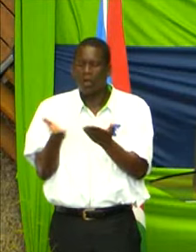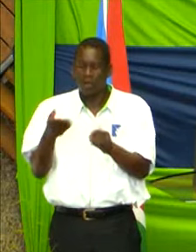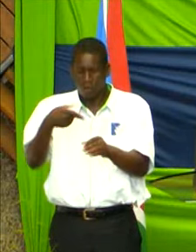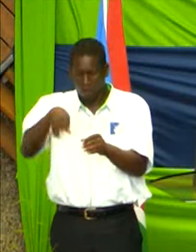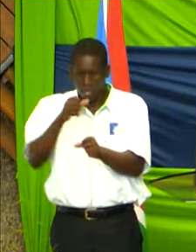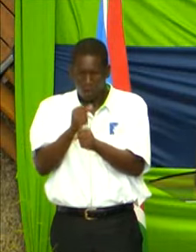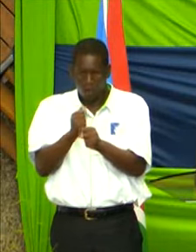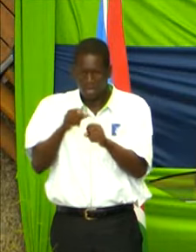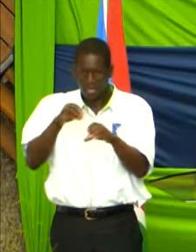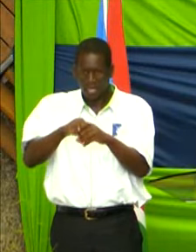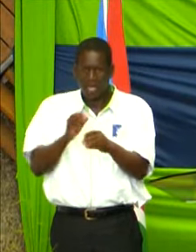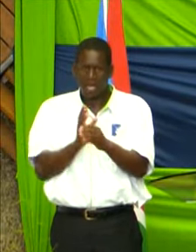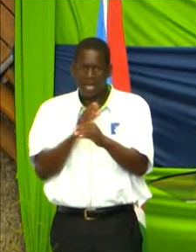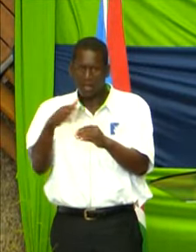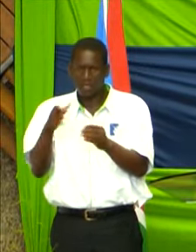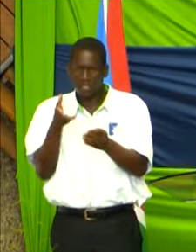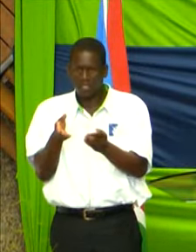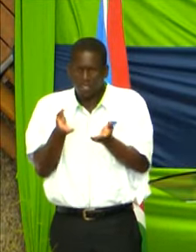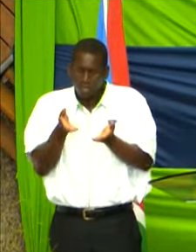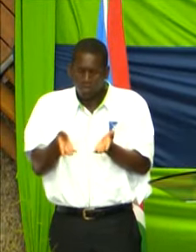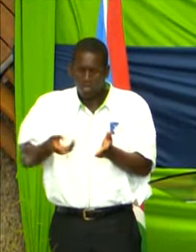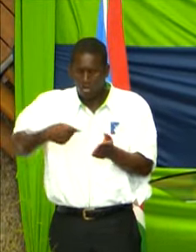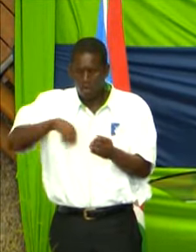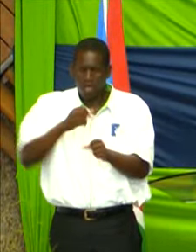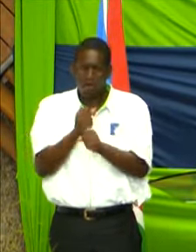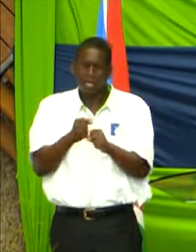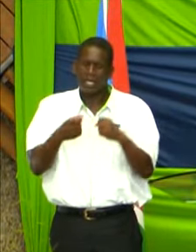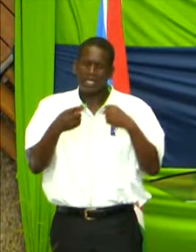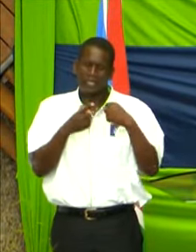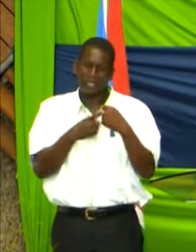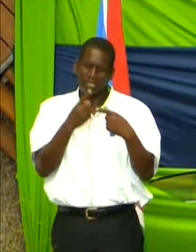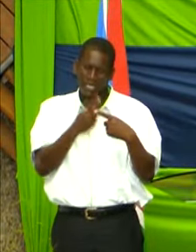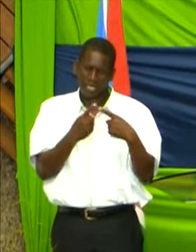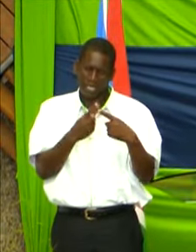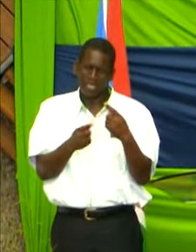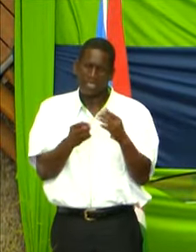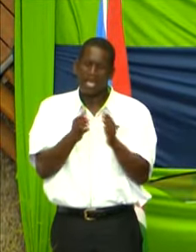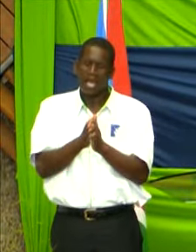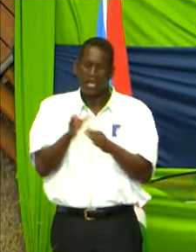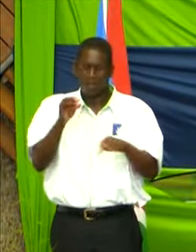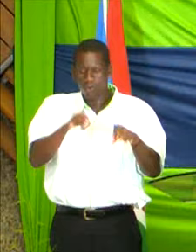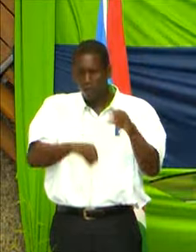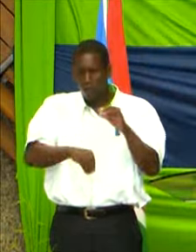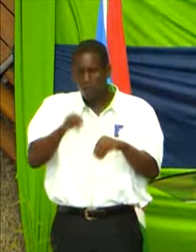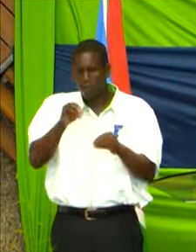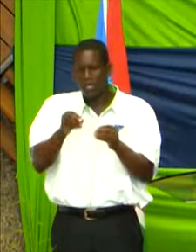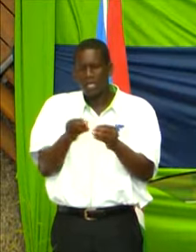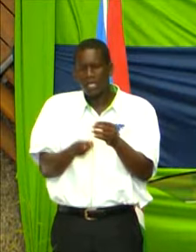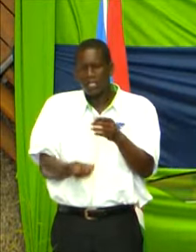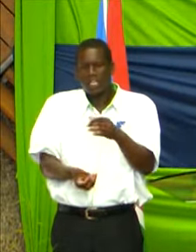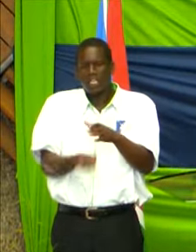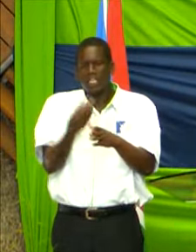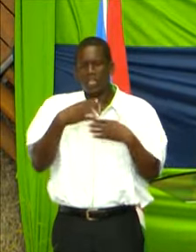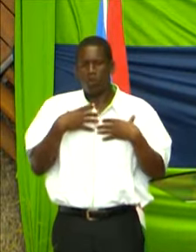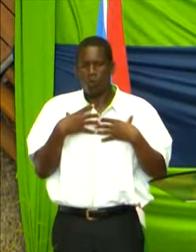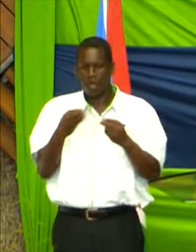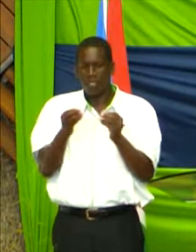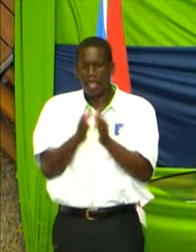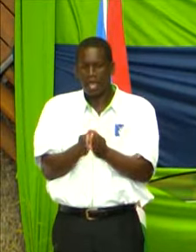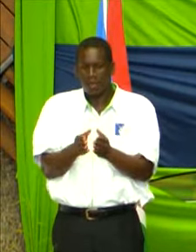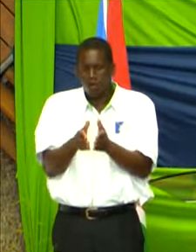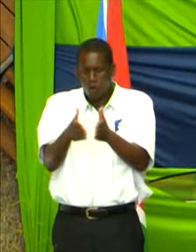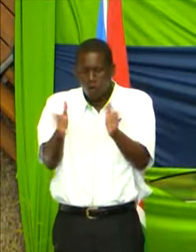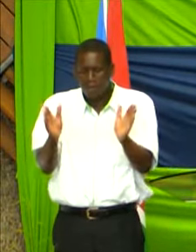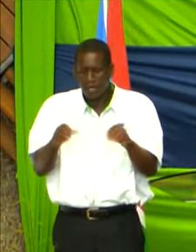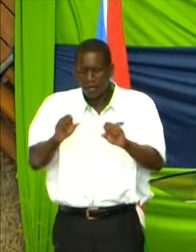Today, we're in six countries in East Africa, contributing passionately in creating wealth and opening possibilities